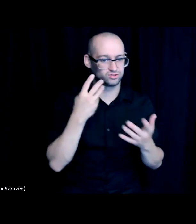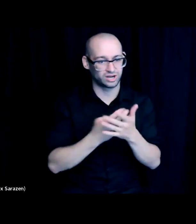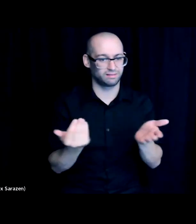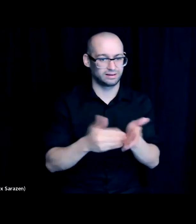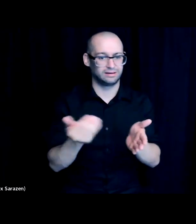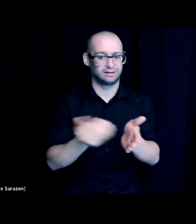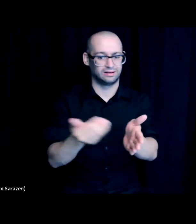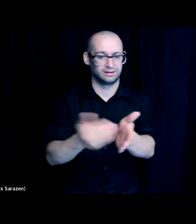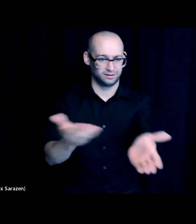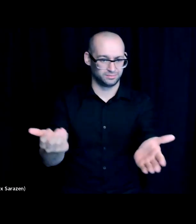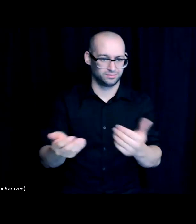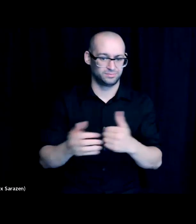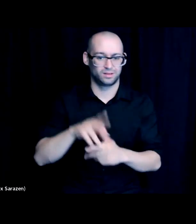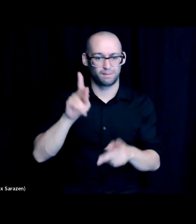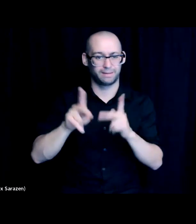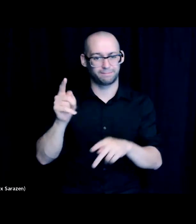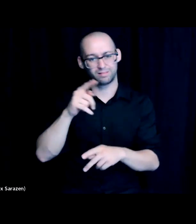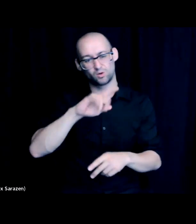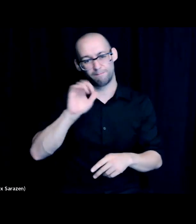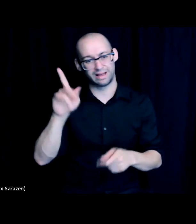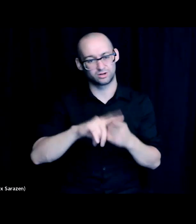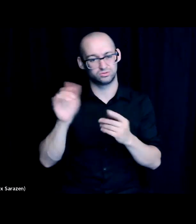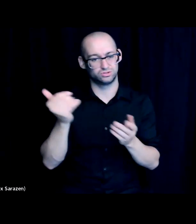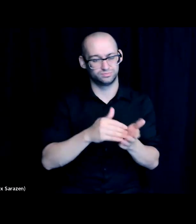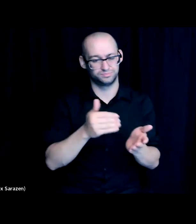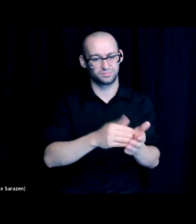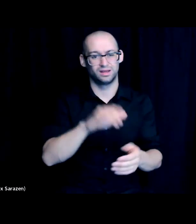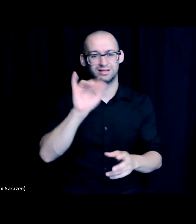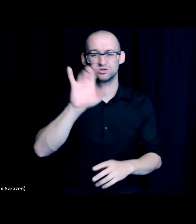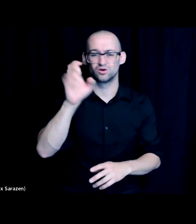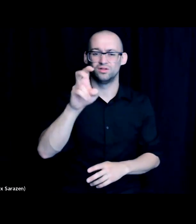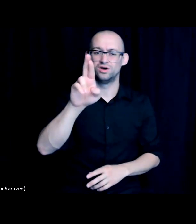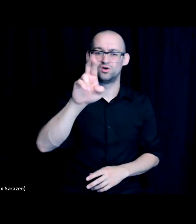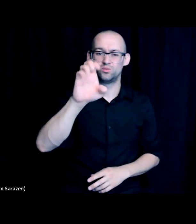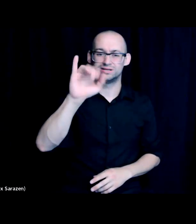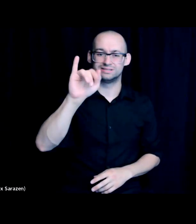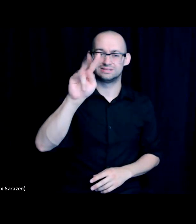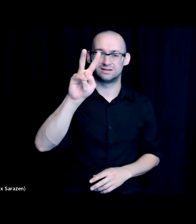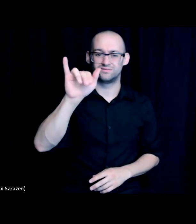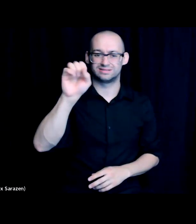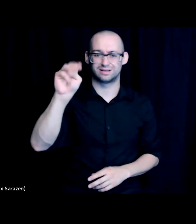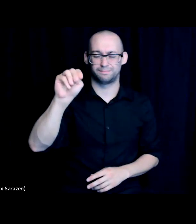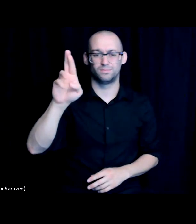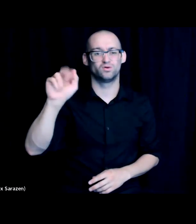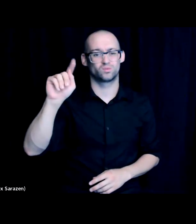Crop Organization, we have 0 recidivism rate. 1,500 people have gone through our program. No one has recidivated. Why?